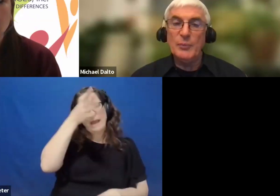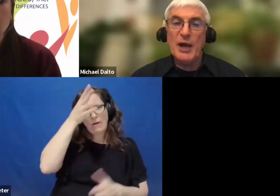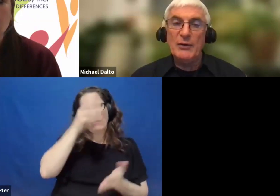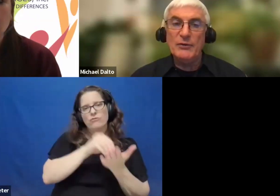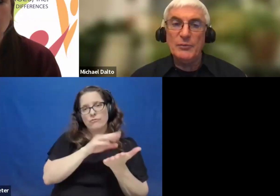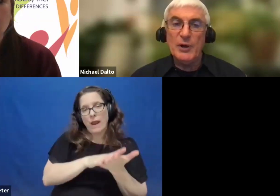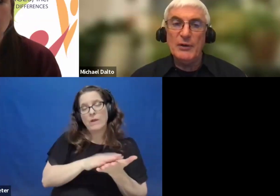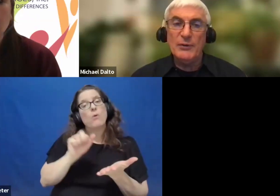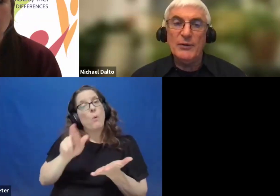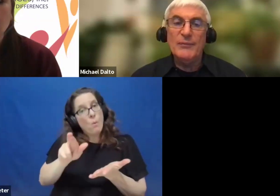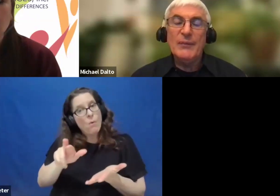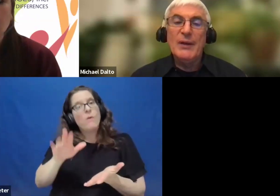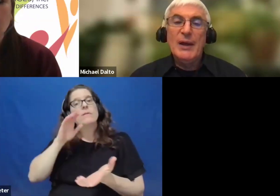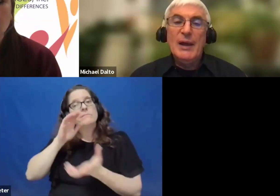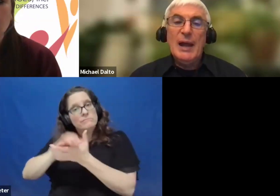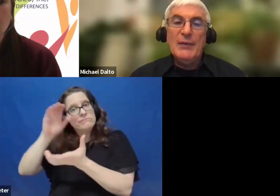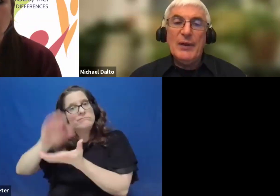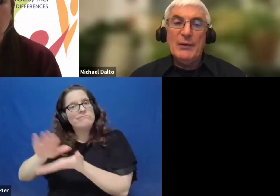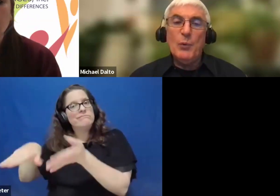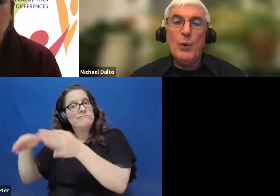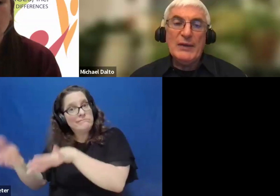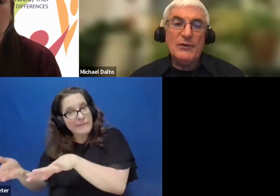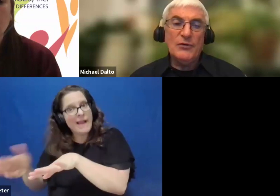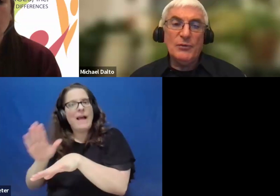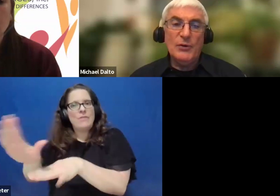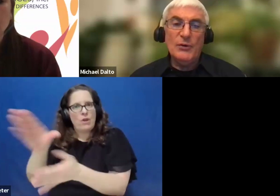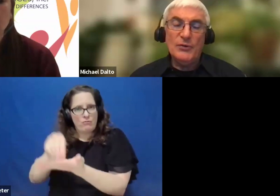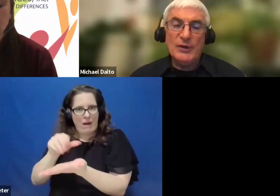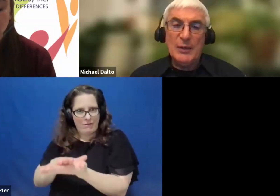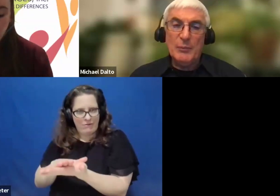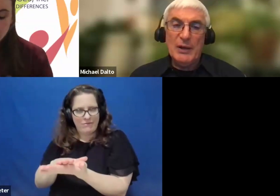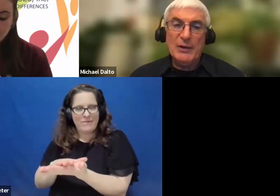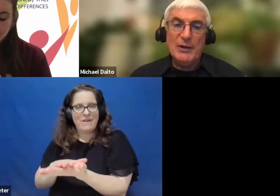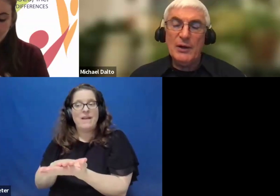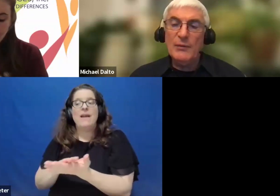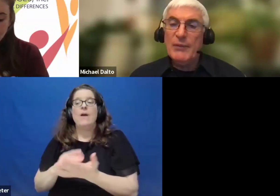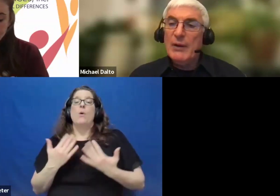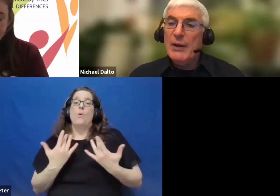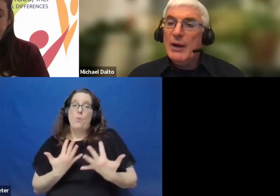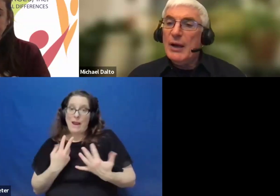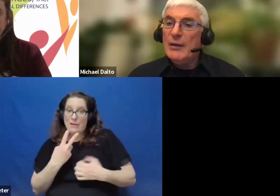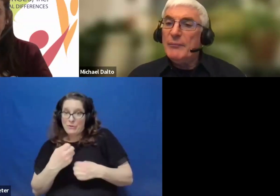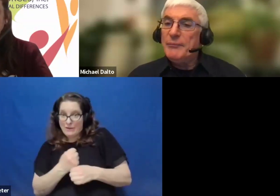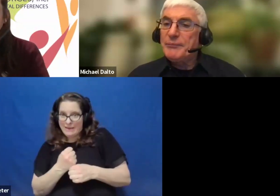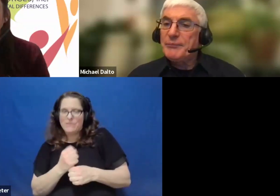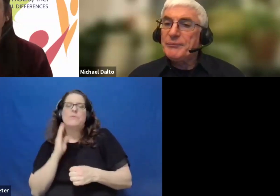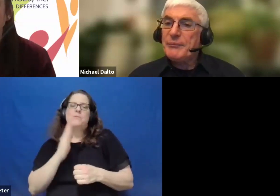deceased spouse's record, and then wait the 2 years to get Medicare.